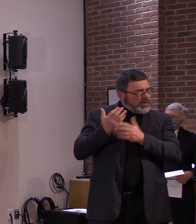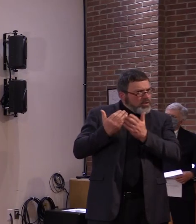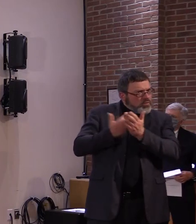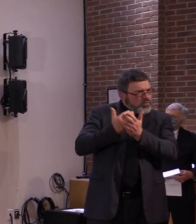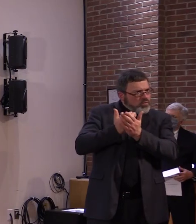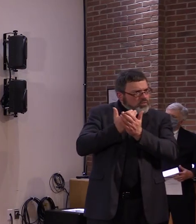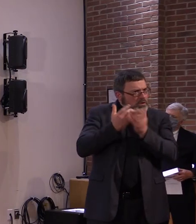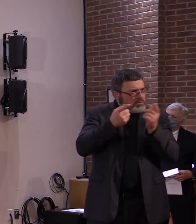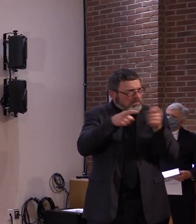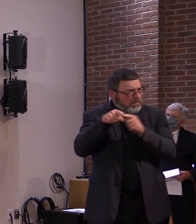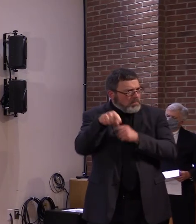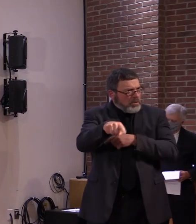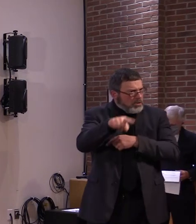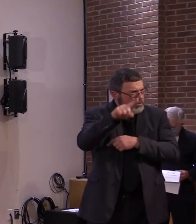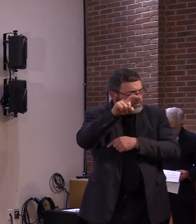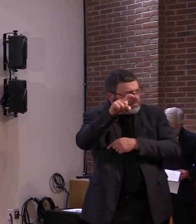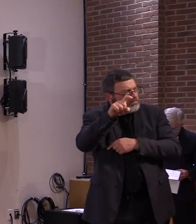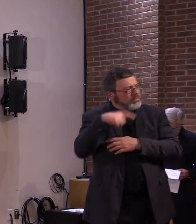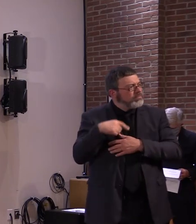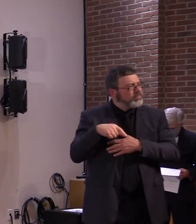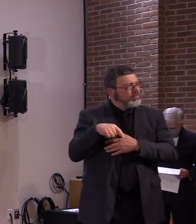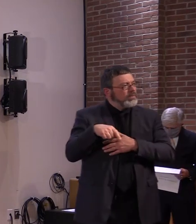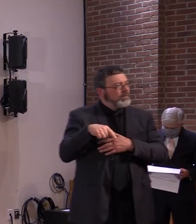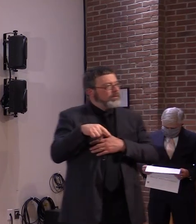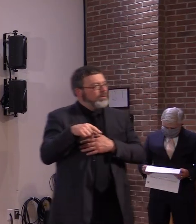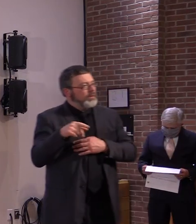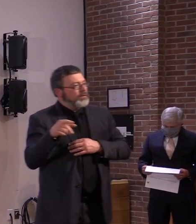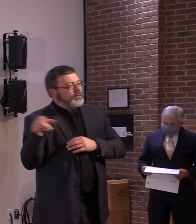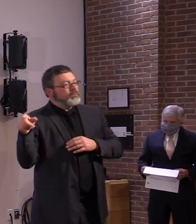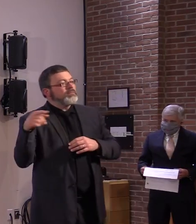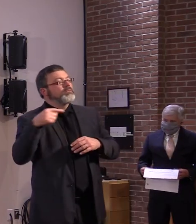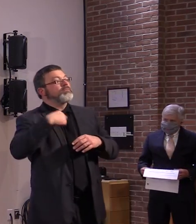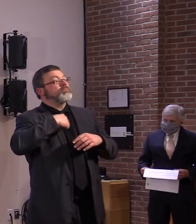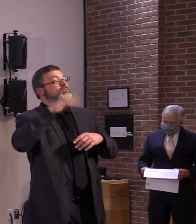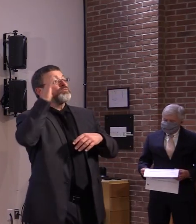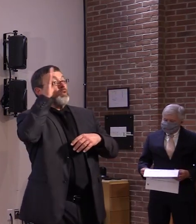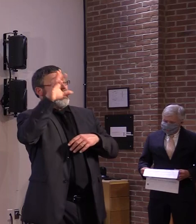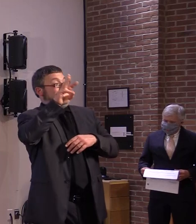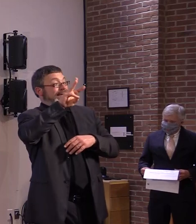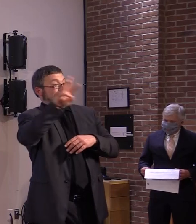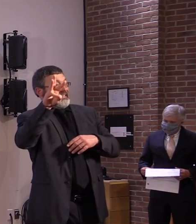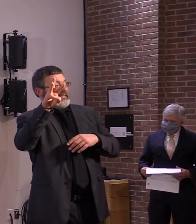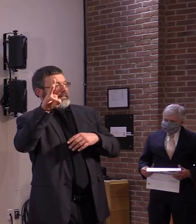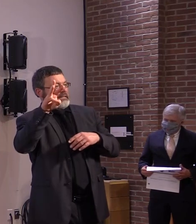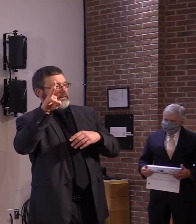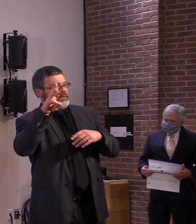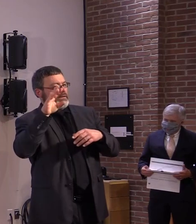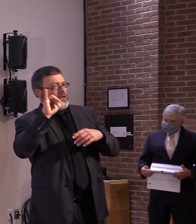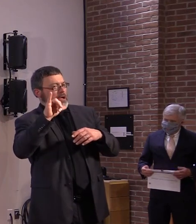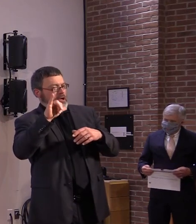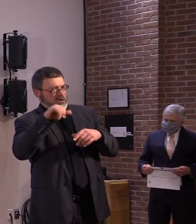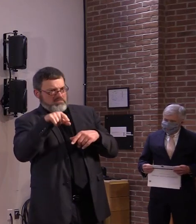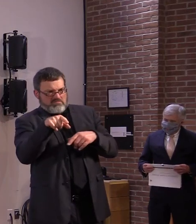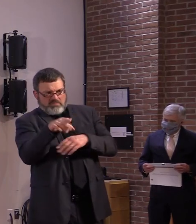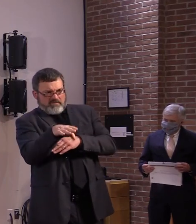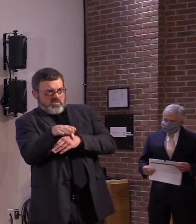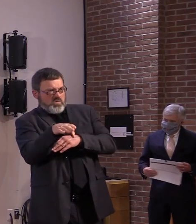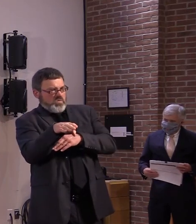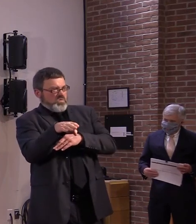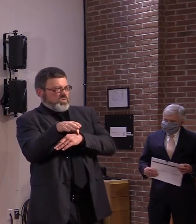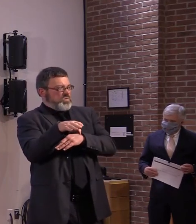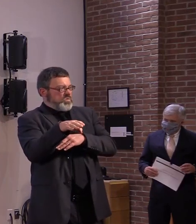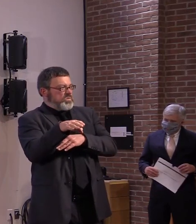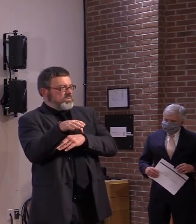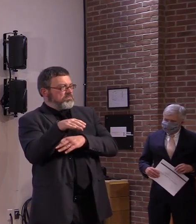And so the update that's put on the website is usually in the early afternoon. So I'm assuming that that is updated